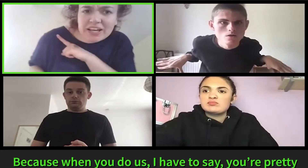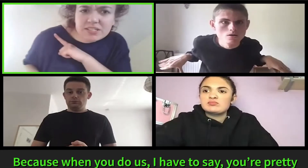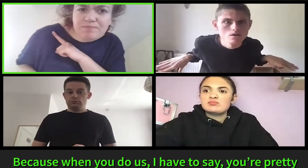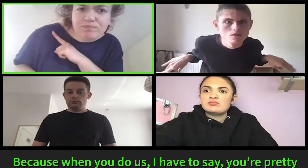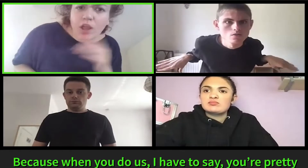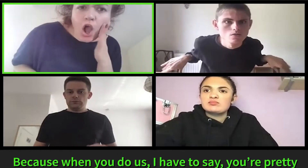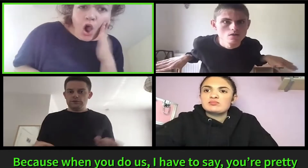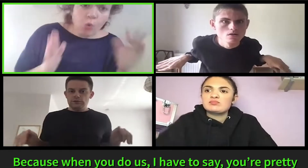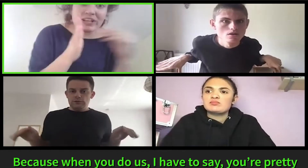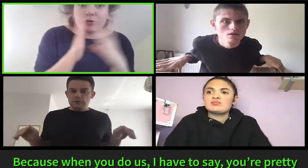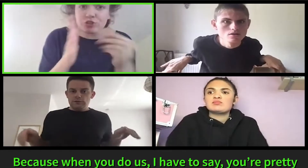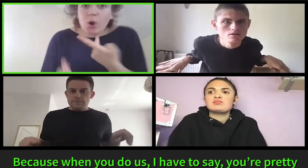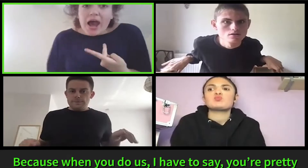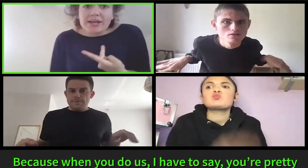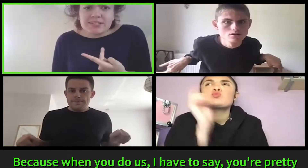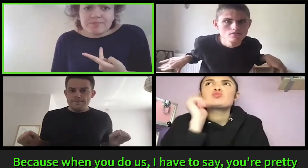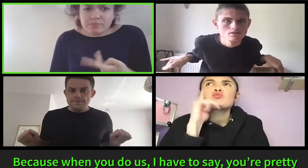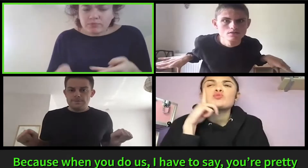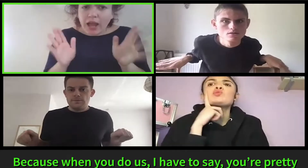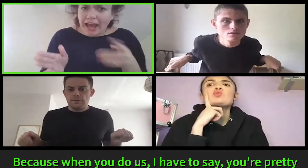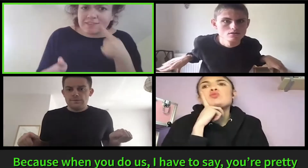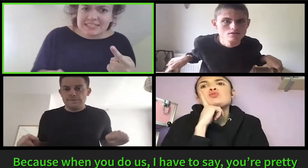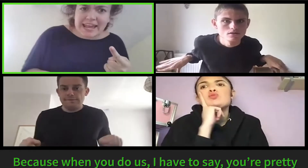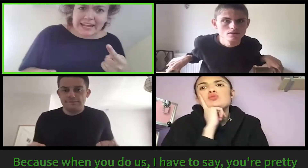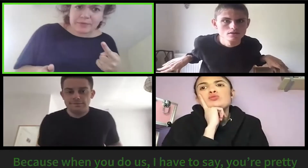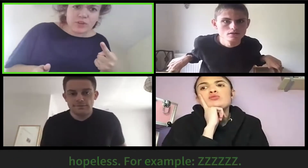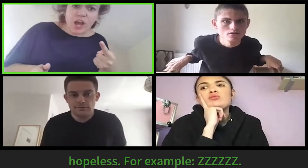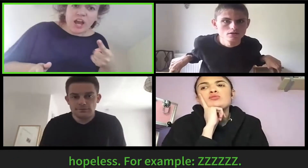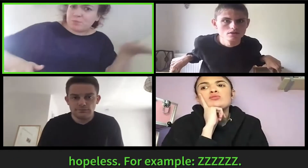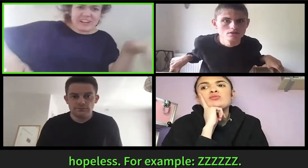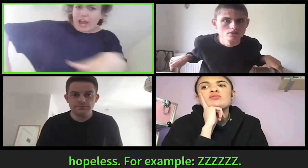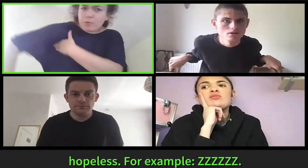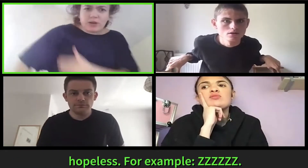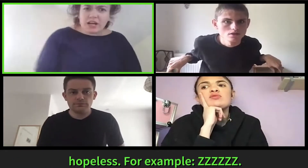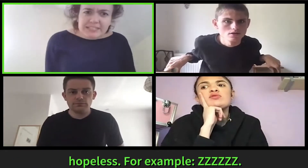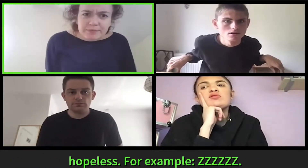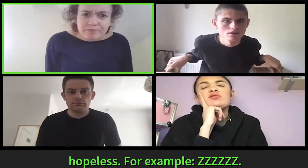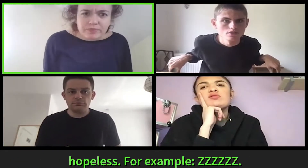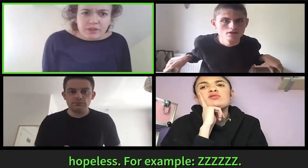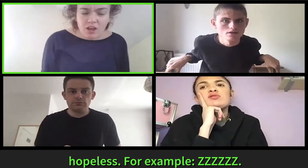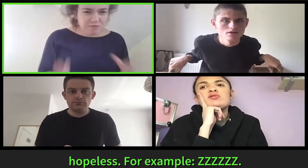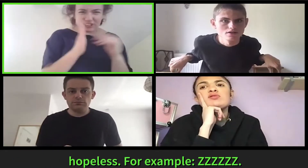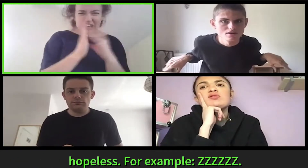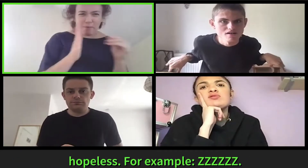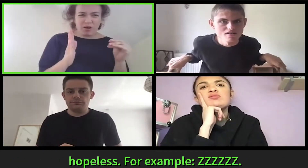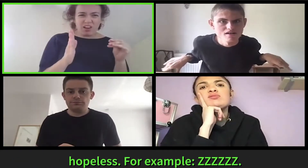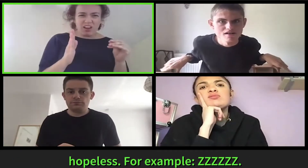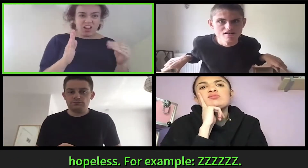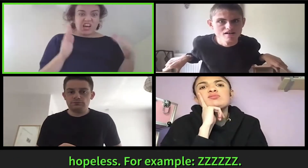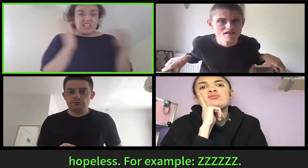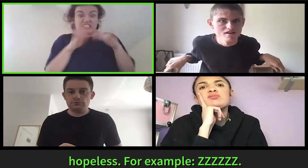Because when you do us, I have to say, you're pretty hopeless. For example,